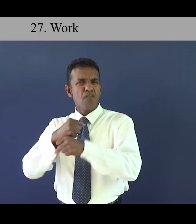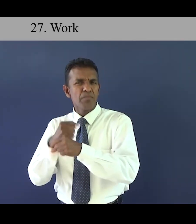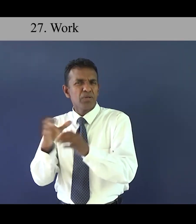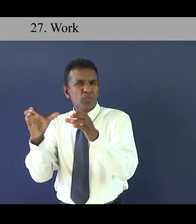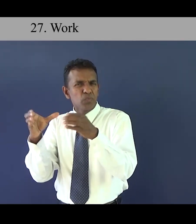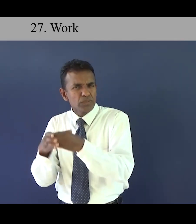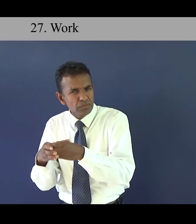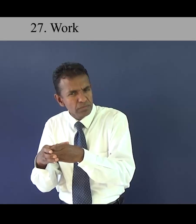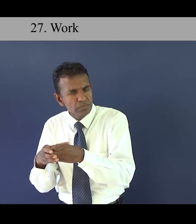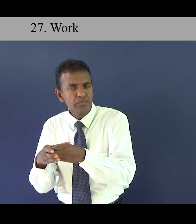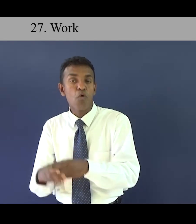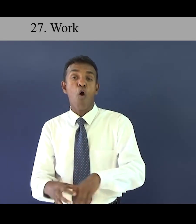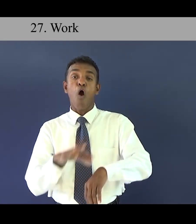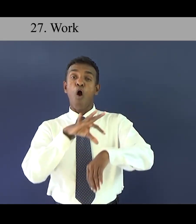councils and hospitals,